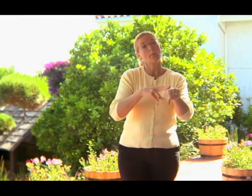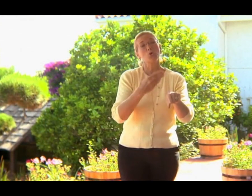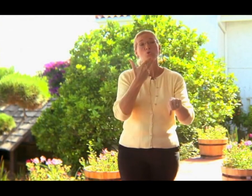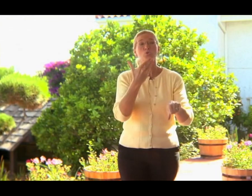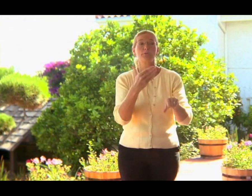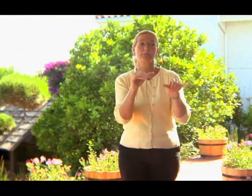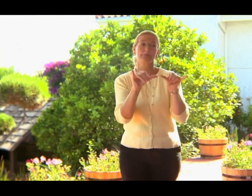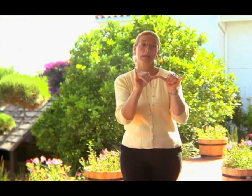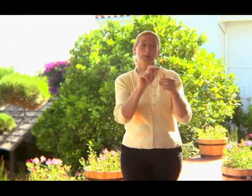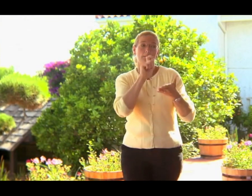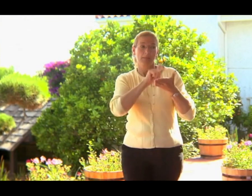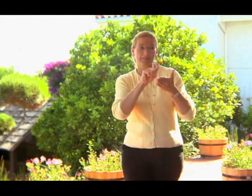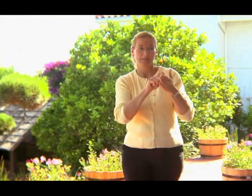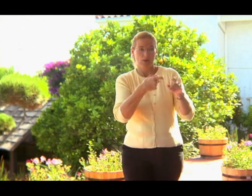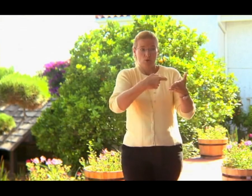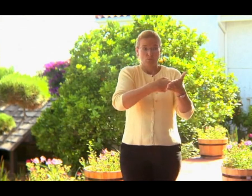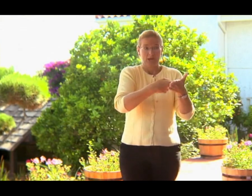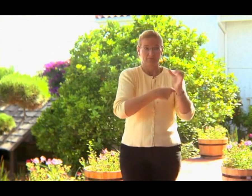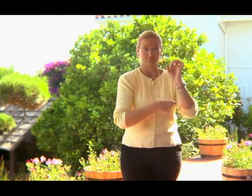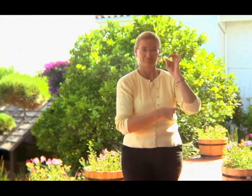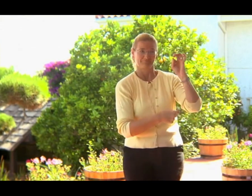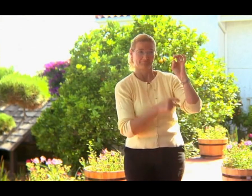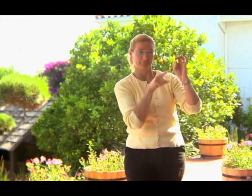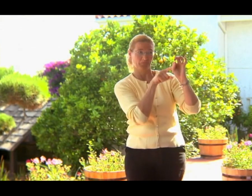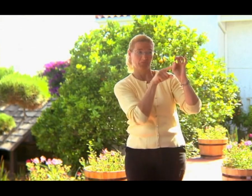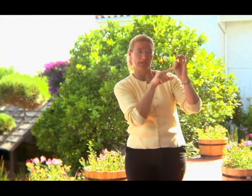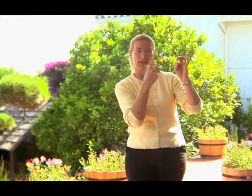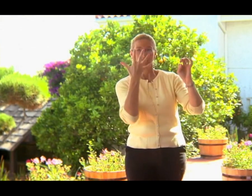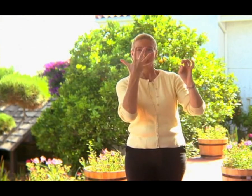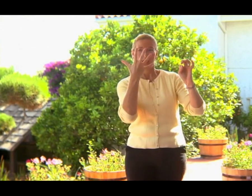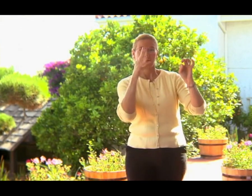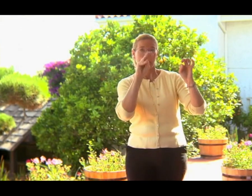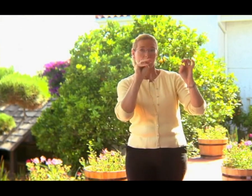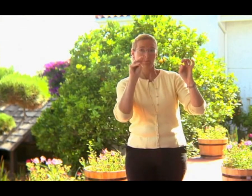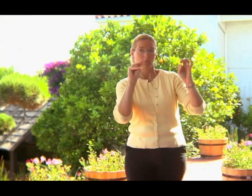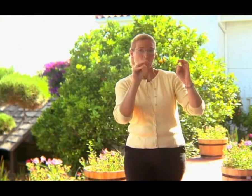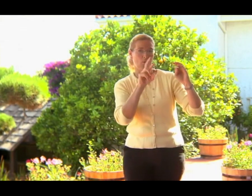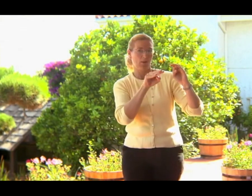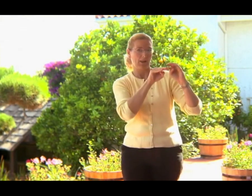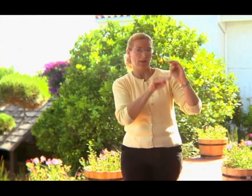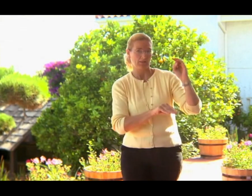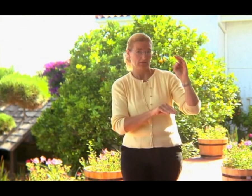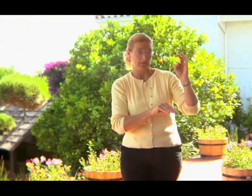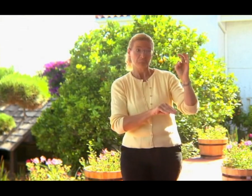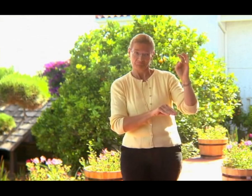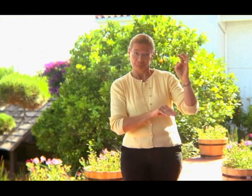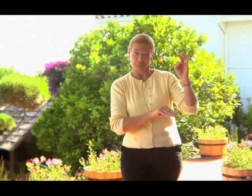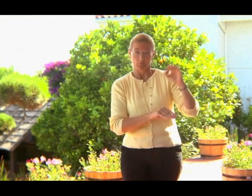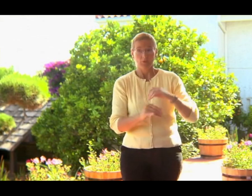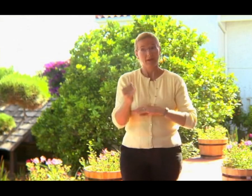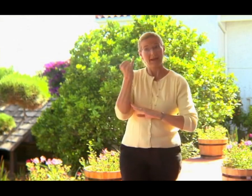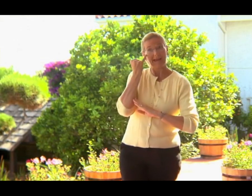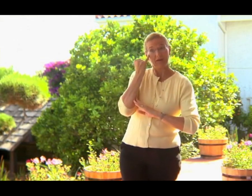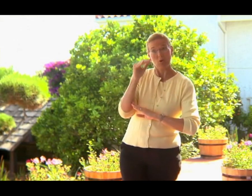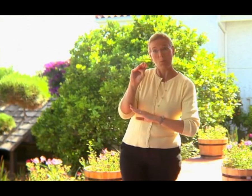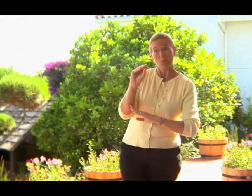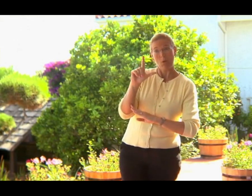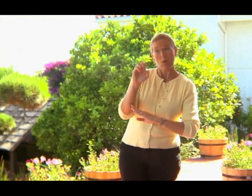If you have any mole that is larger than the size of a pencil eraser head or greater than 5 millimeters, or if